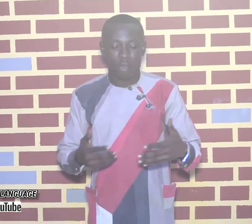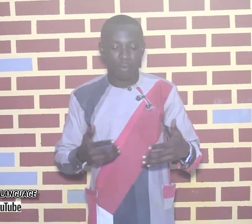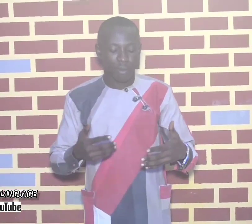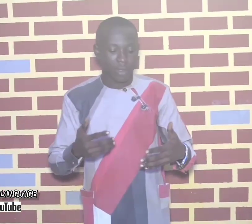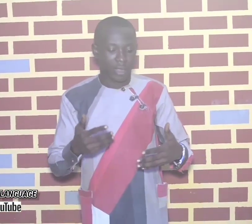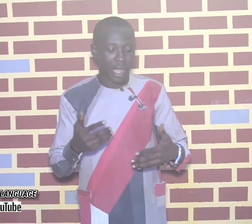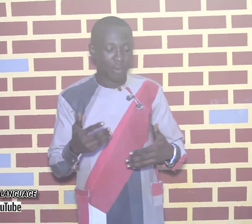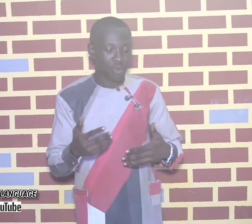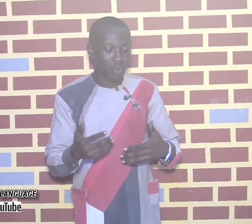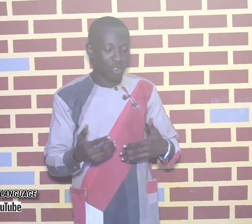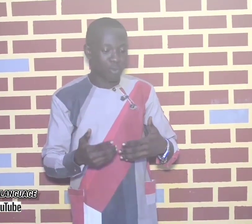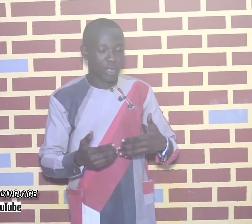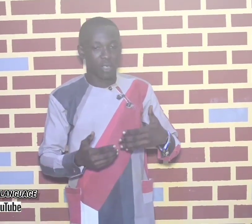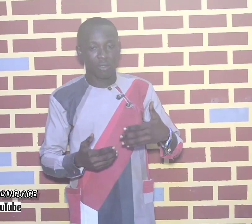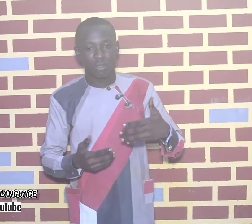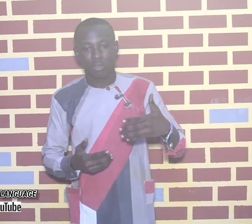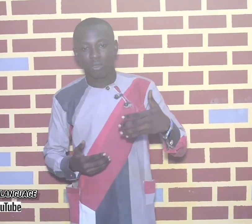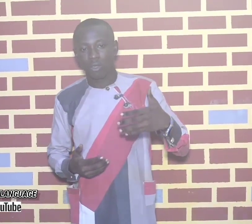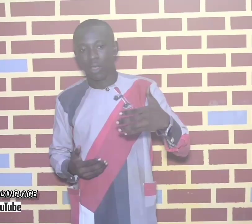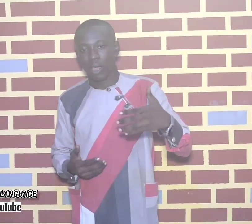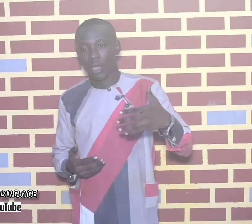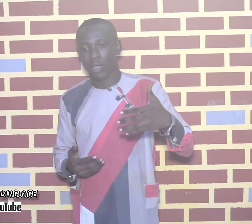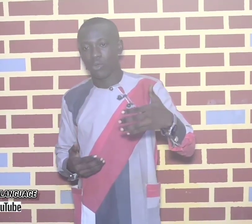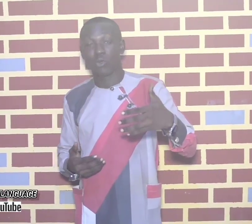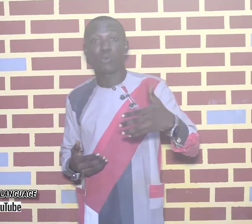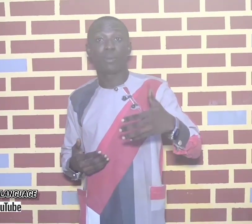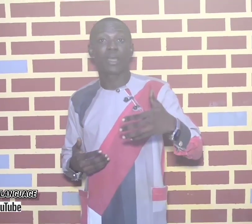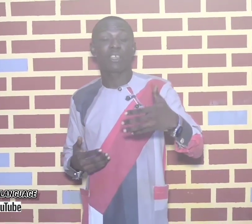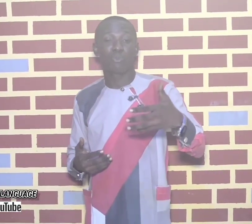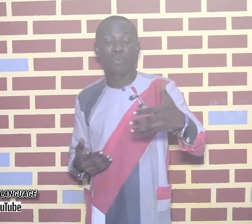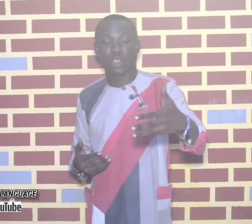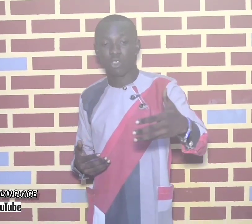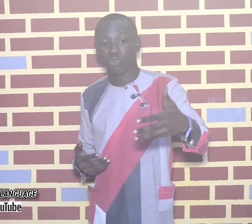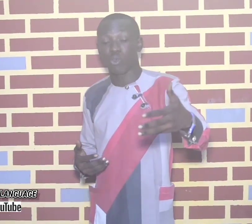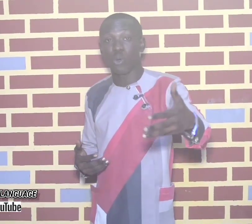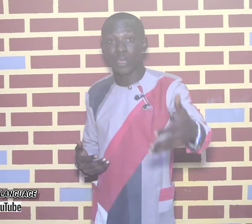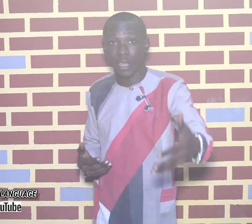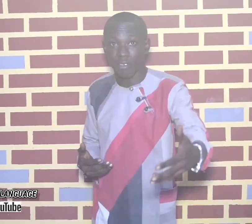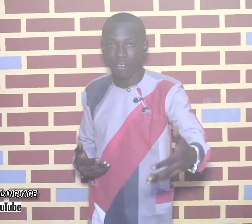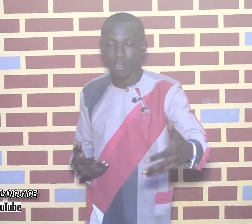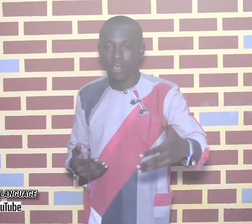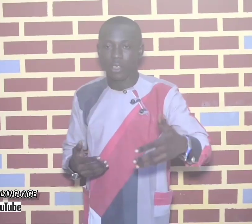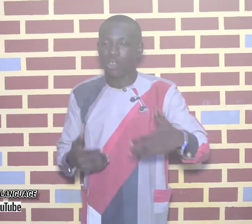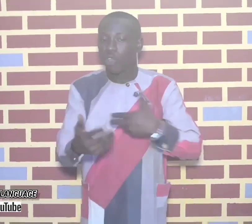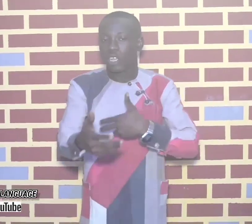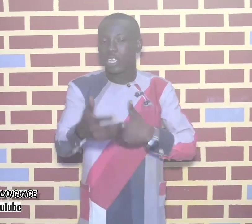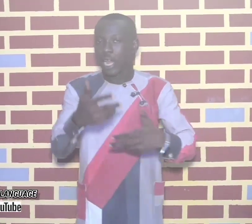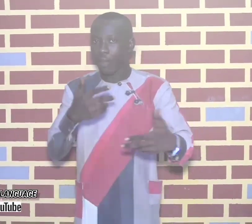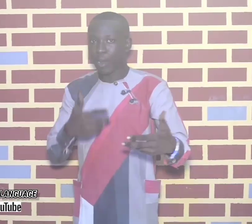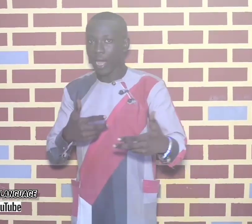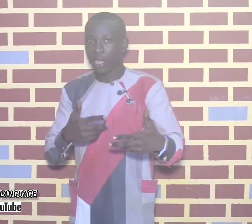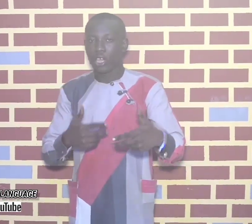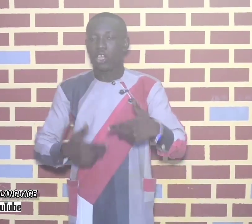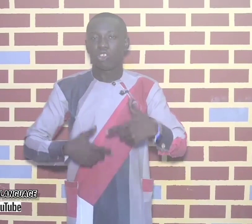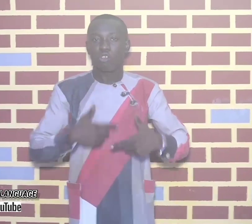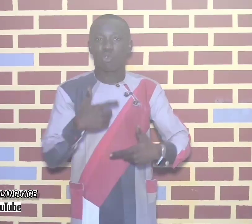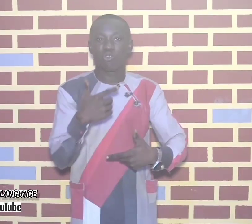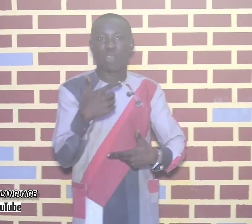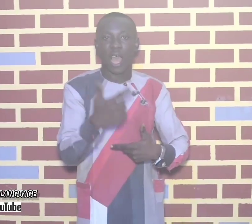some times you'll be speaking, you'll be making speech to the audience. You don't need their reply. You just want to ask,